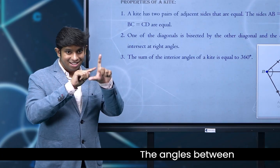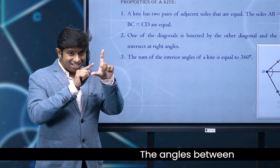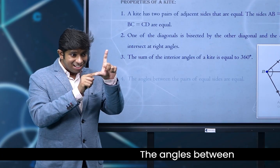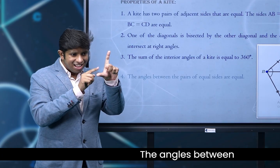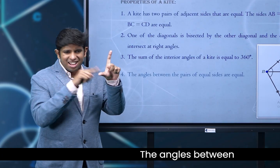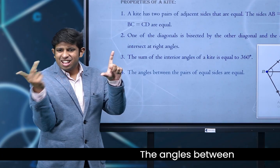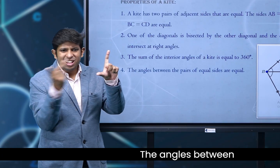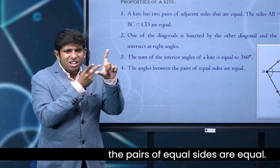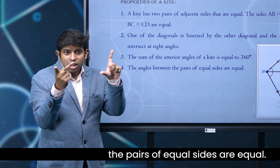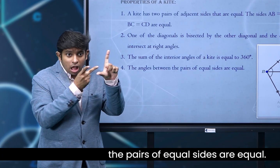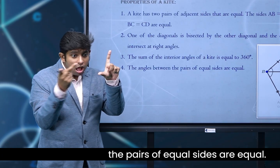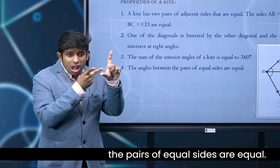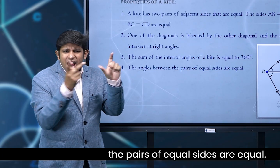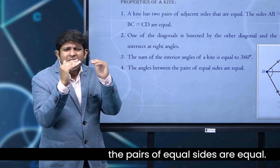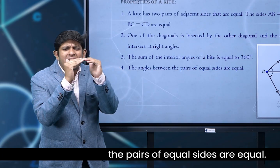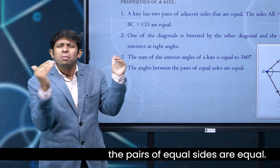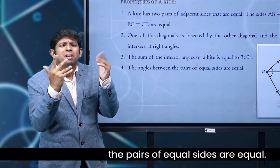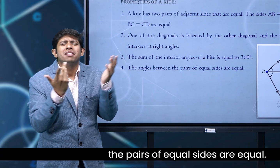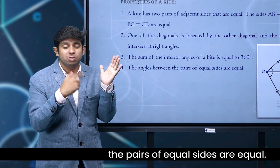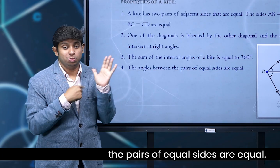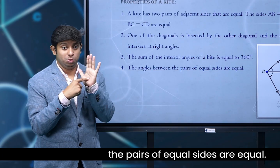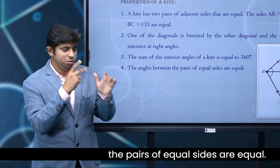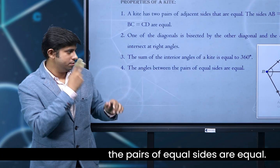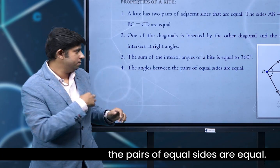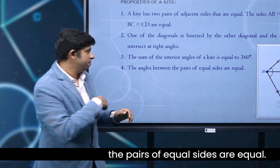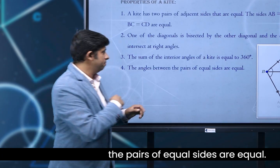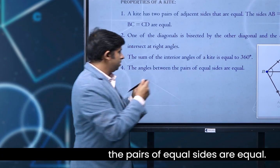The angles between the pairs of equal sides are equal.